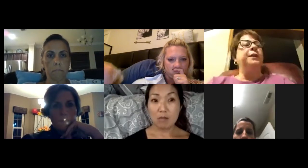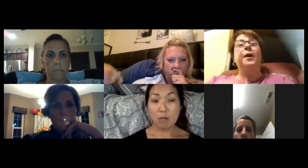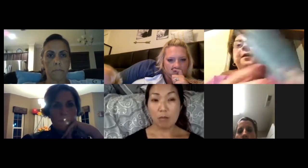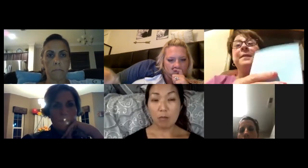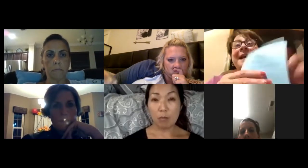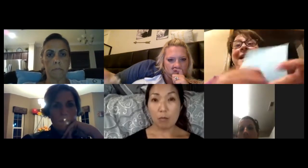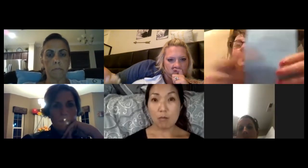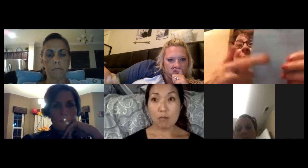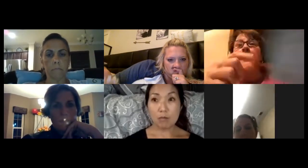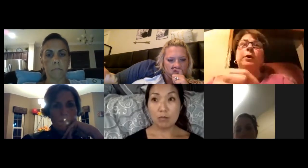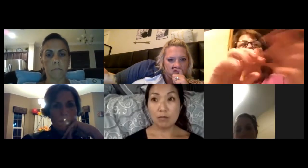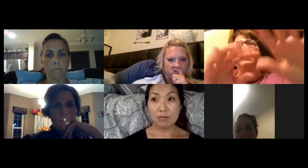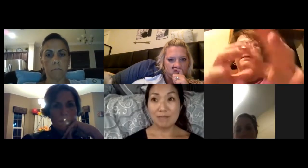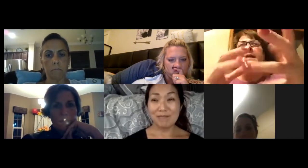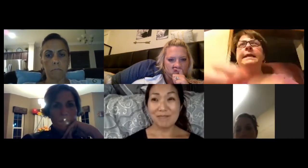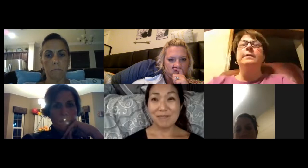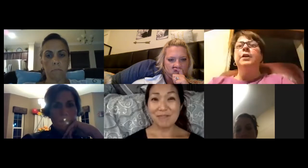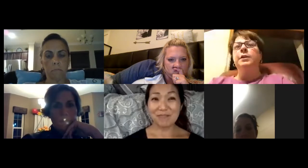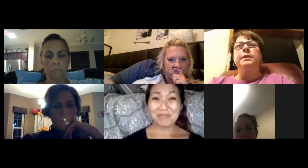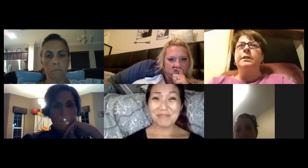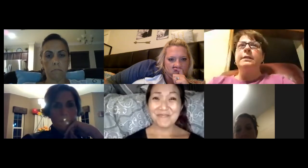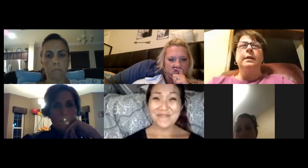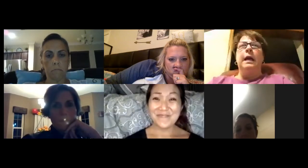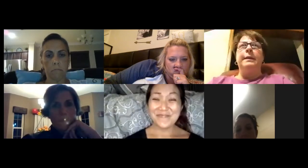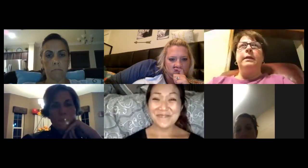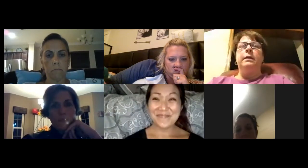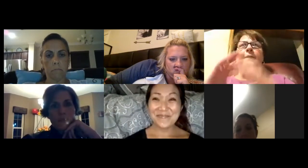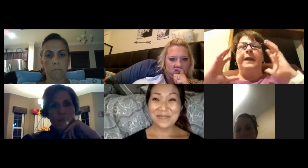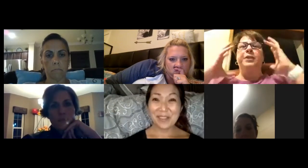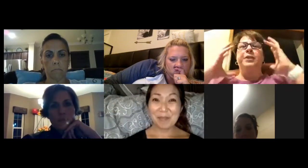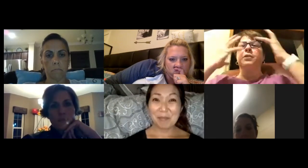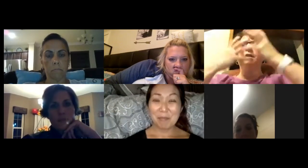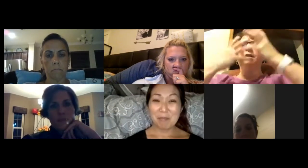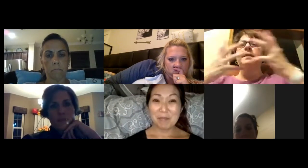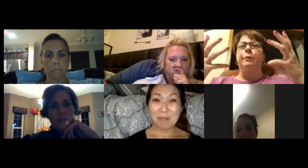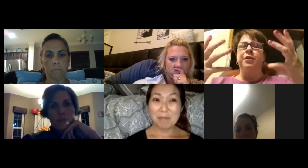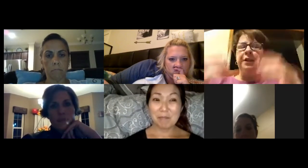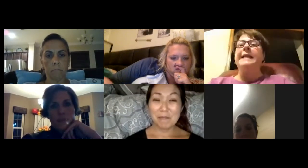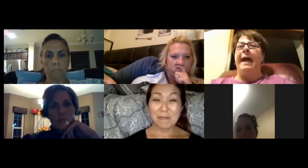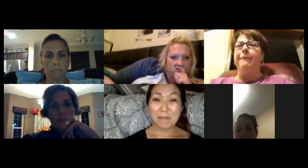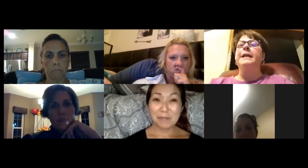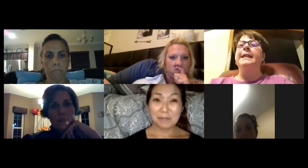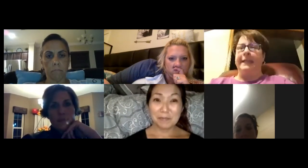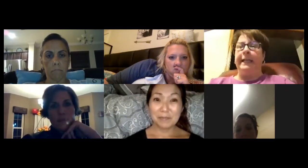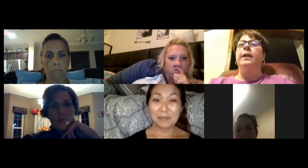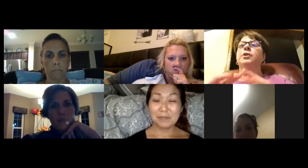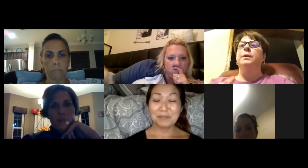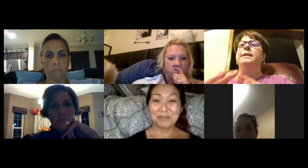look at my paper, or look at my beads, you can just, facial expression is everything to a deaf